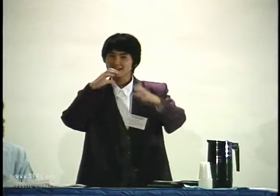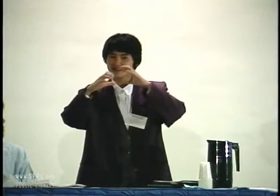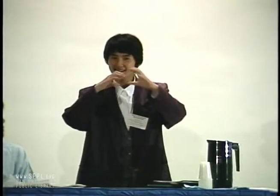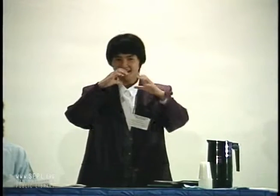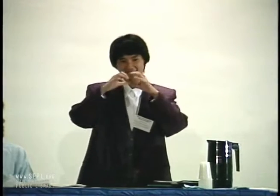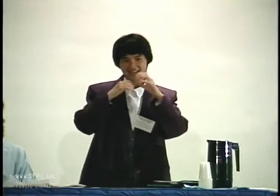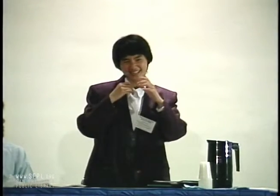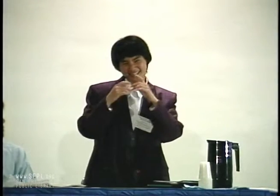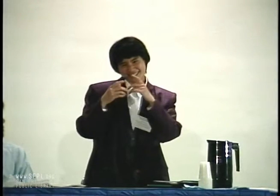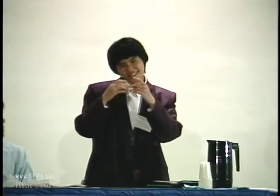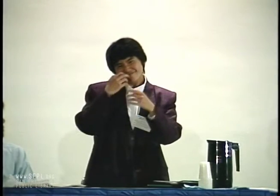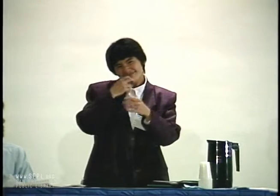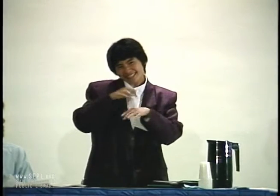I learned orally,